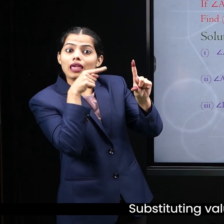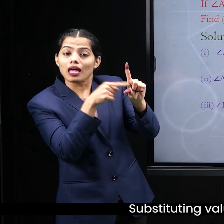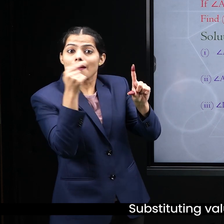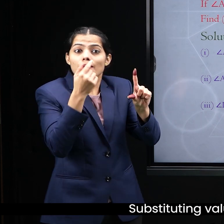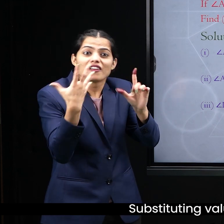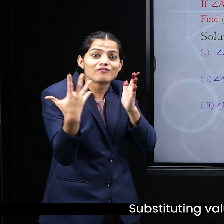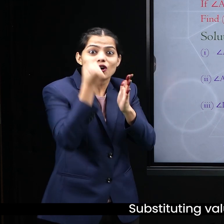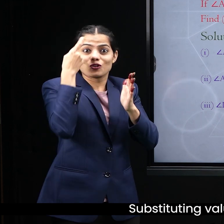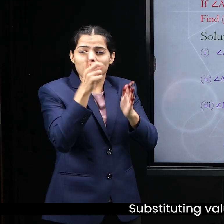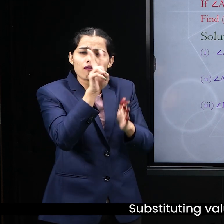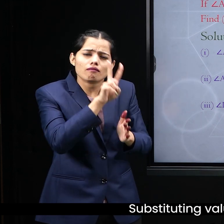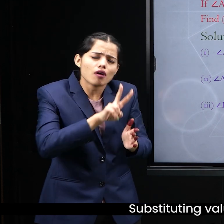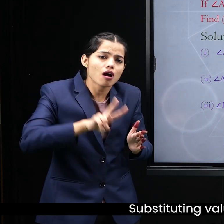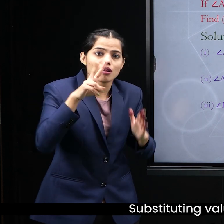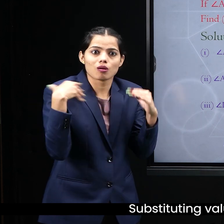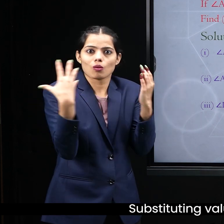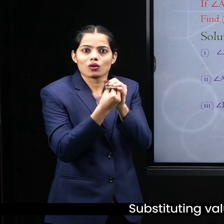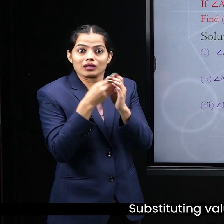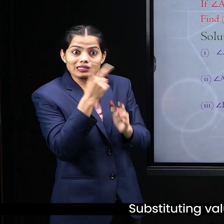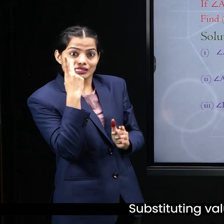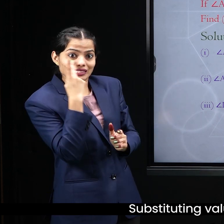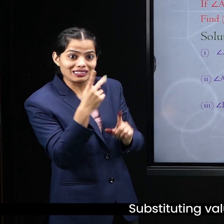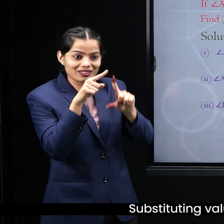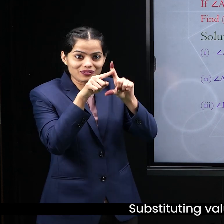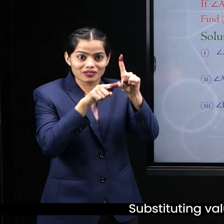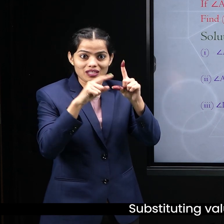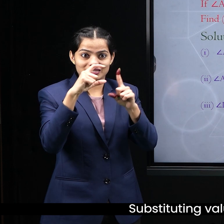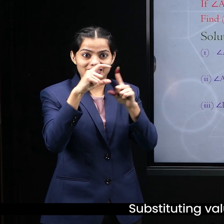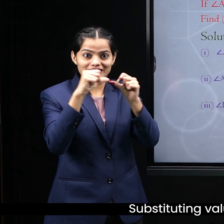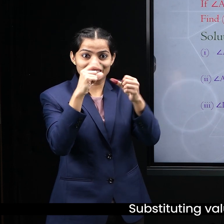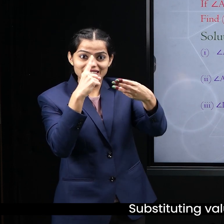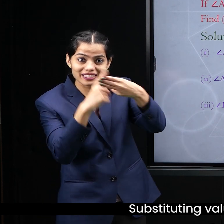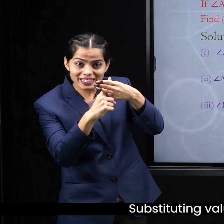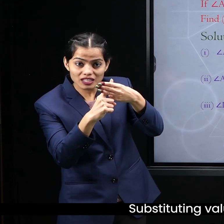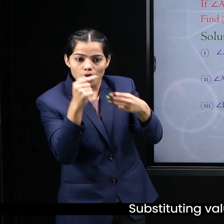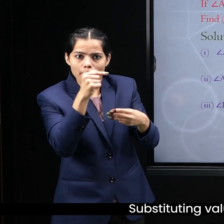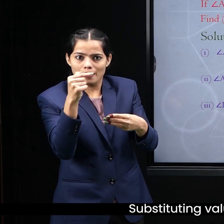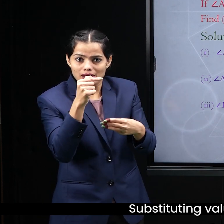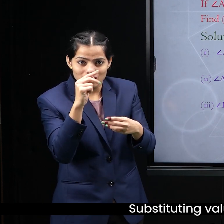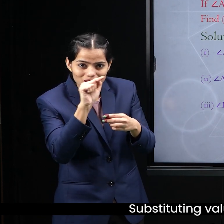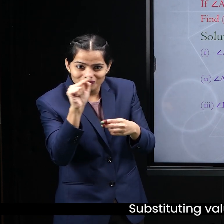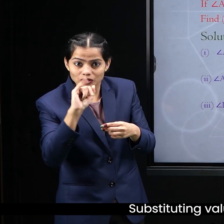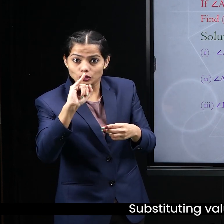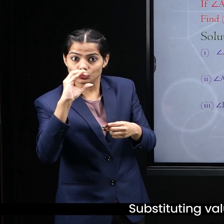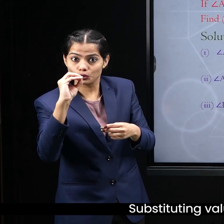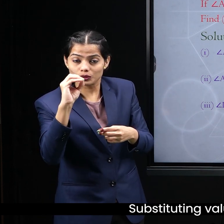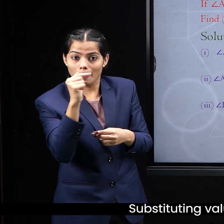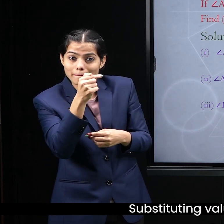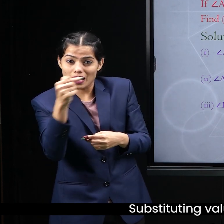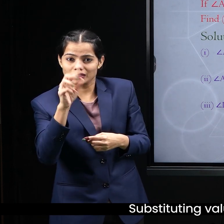value, we get angle DAE is equal to 60 degrees minus 35 degrees